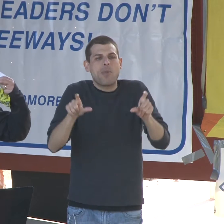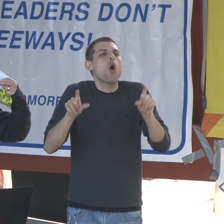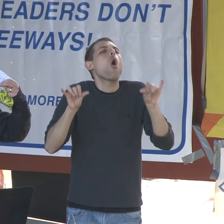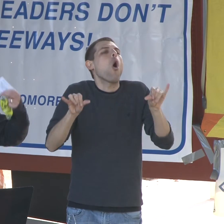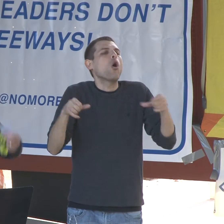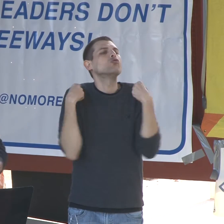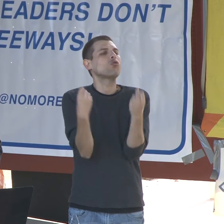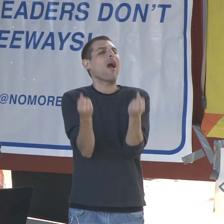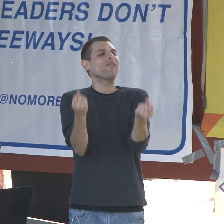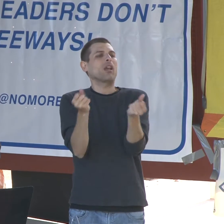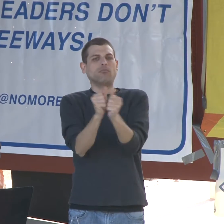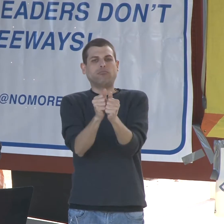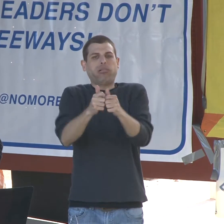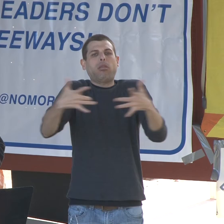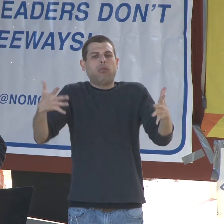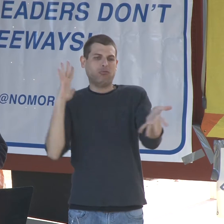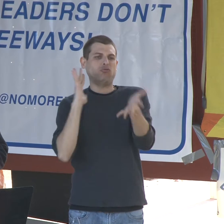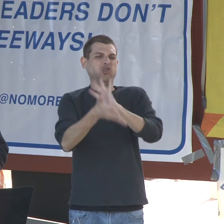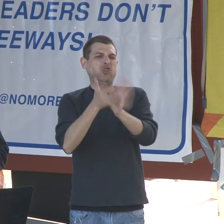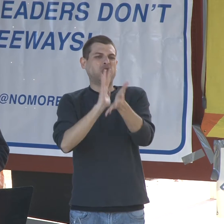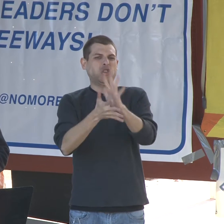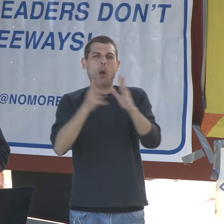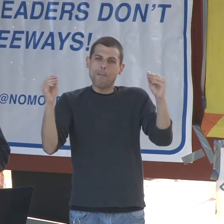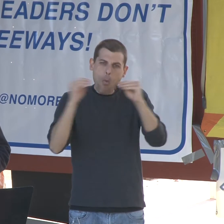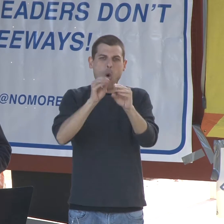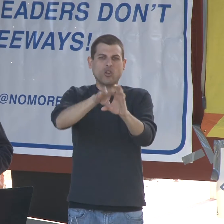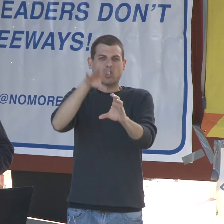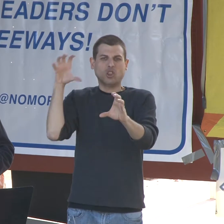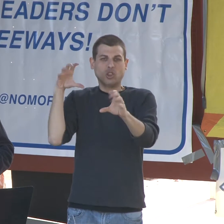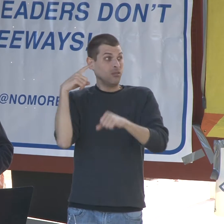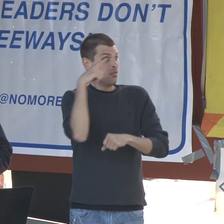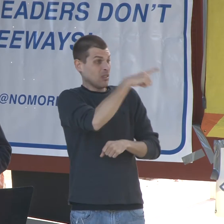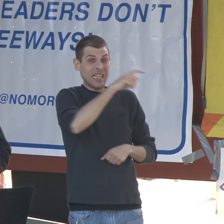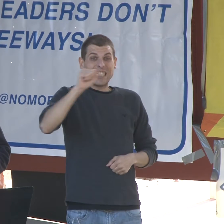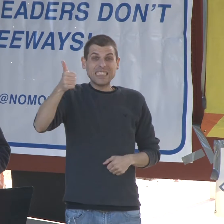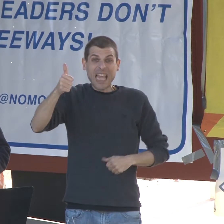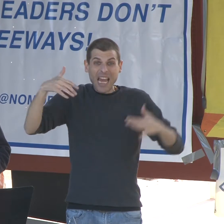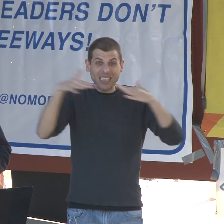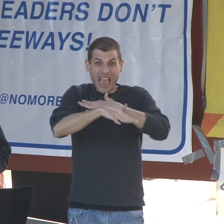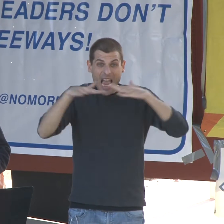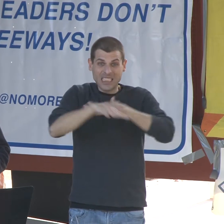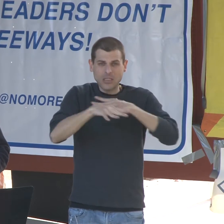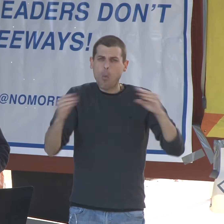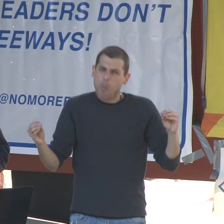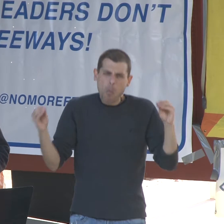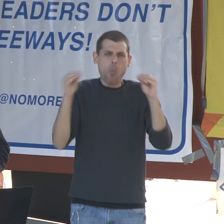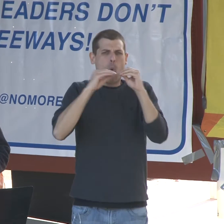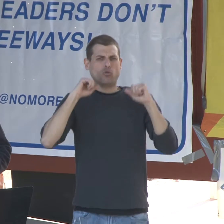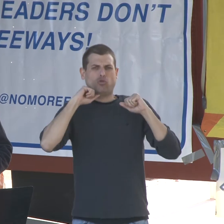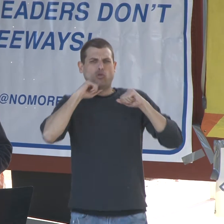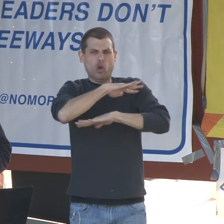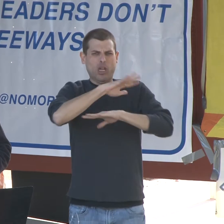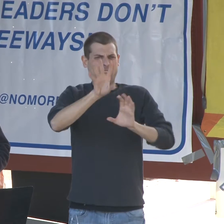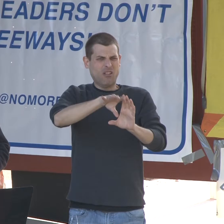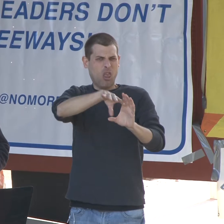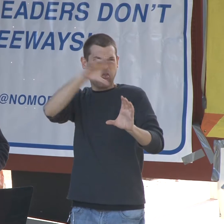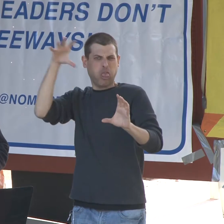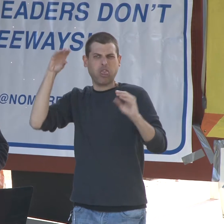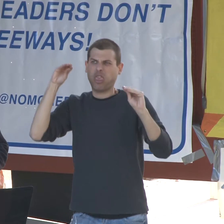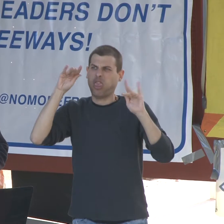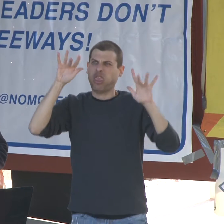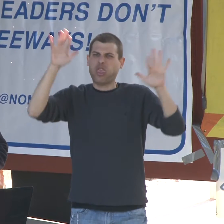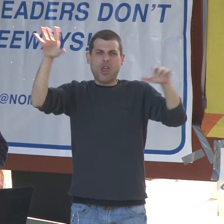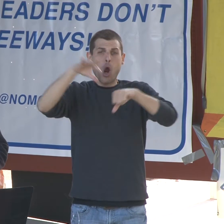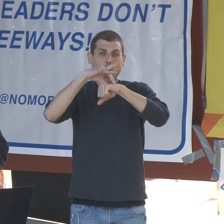that produces more pollution. A 10-lane freeway here will produce dramatically more pollution for this neighborhood and more